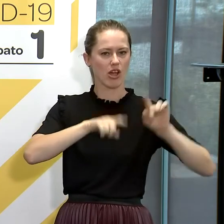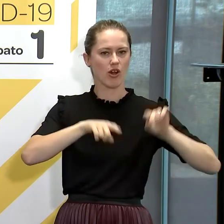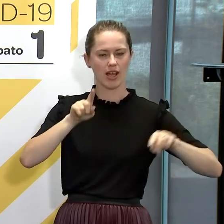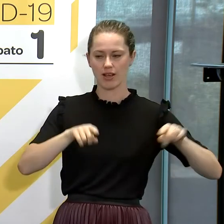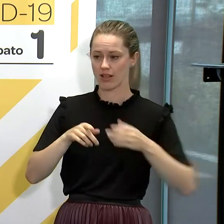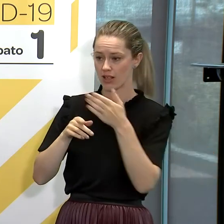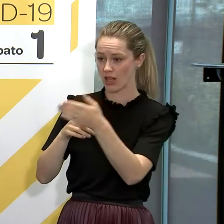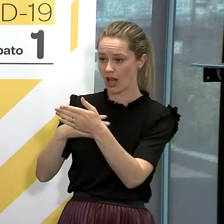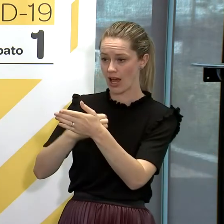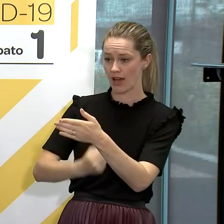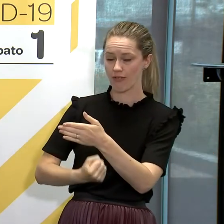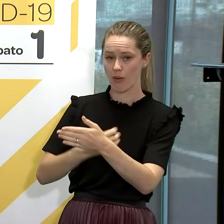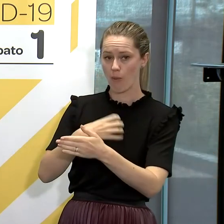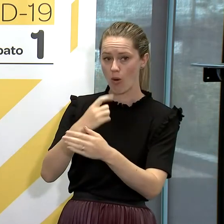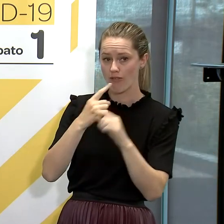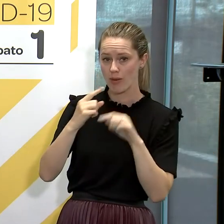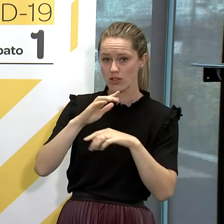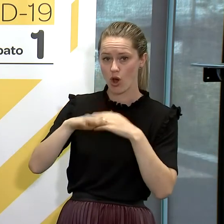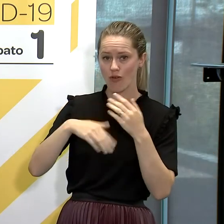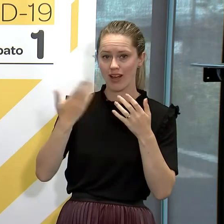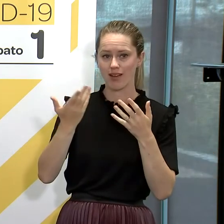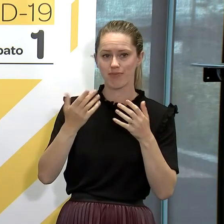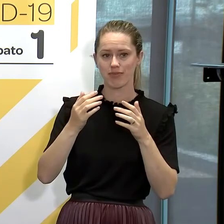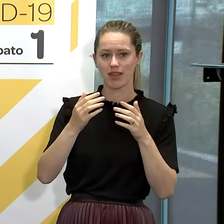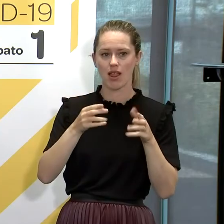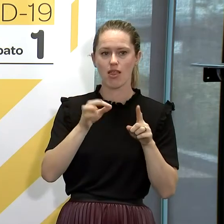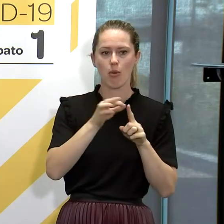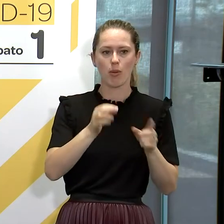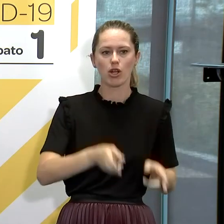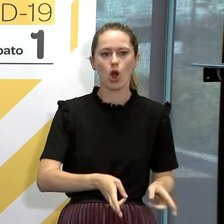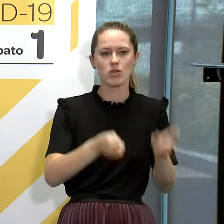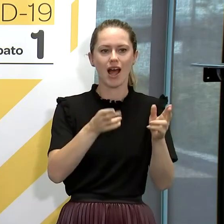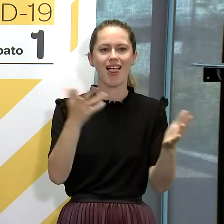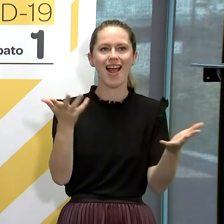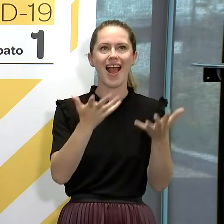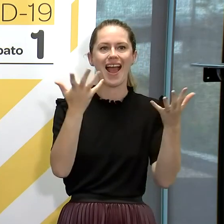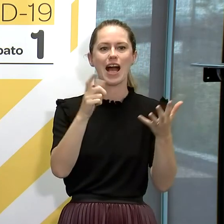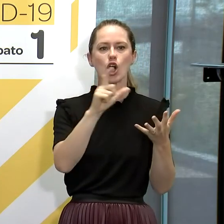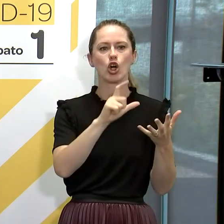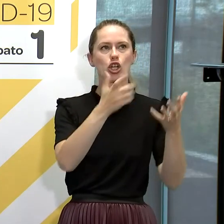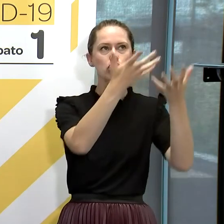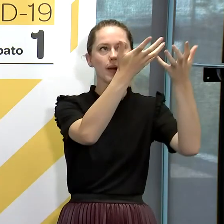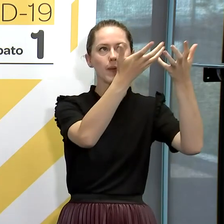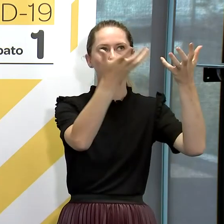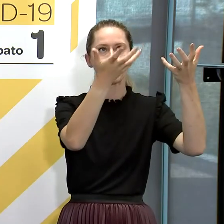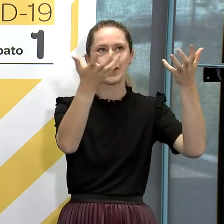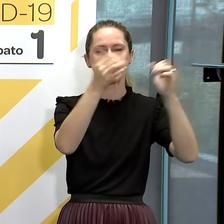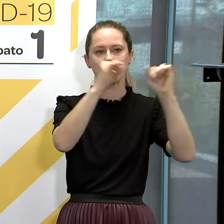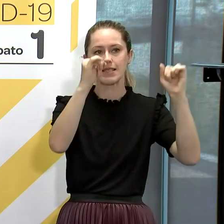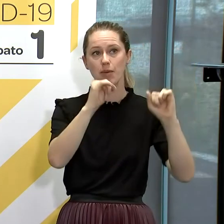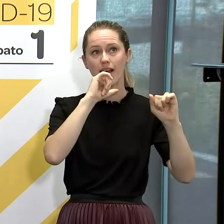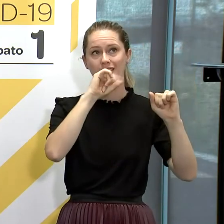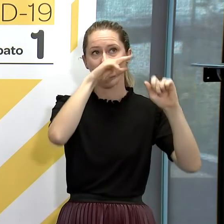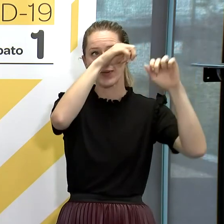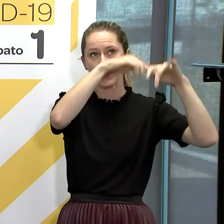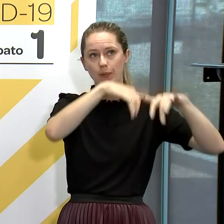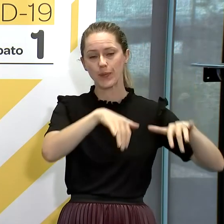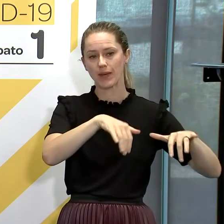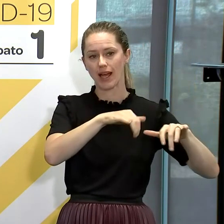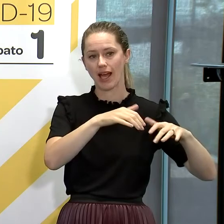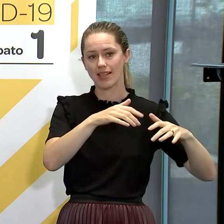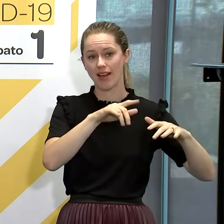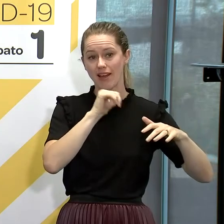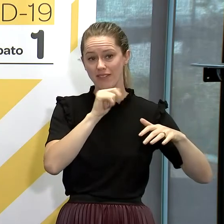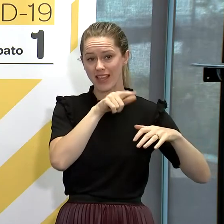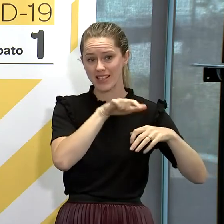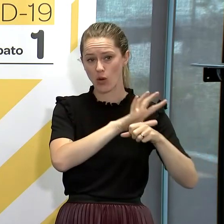have any more information on the air conditioning system and whether that's contributed to the spread? As I said, we have looked